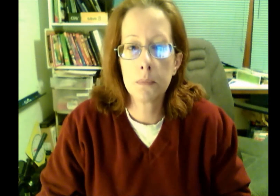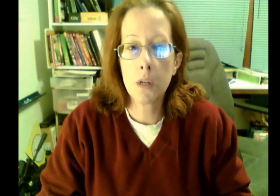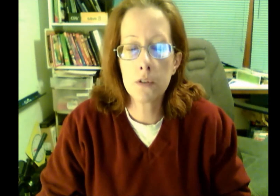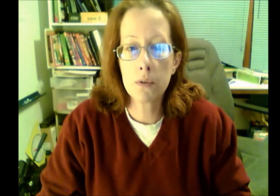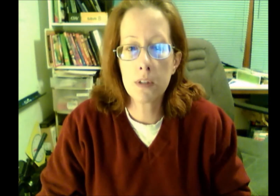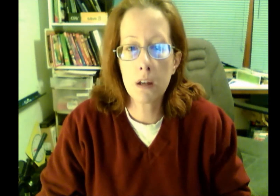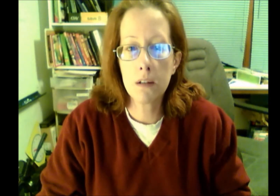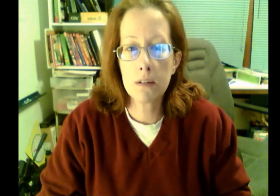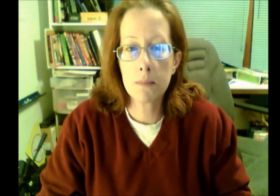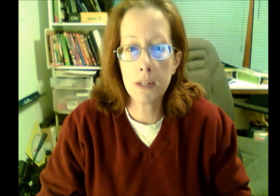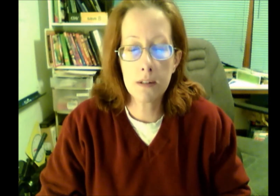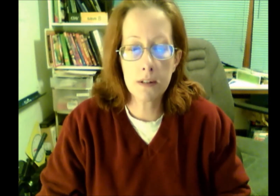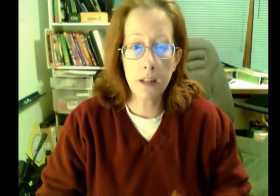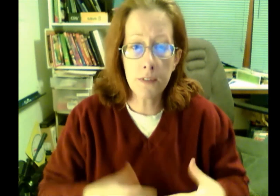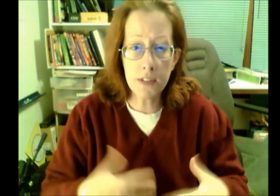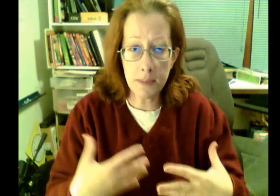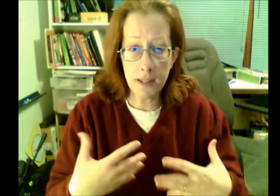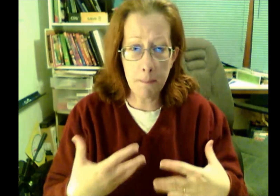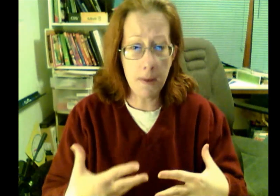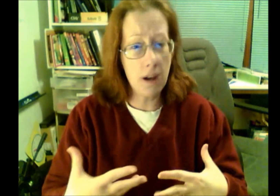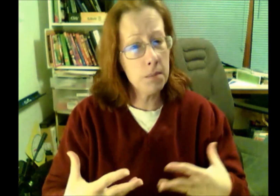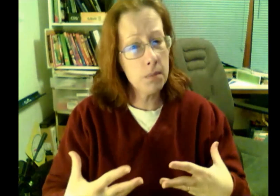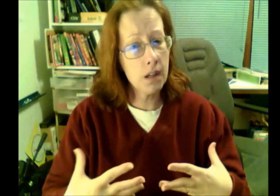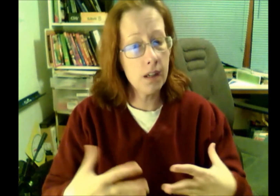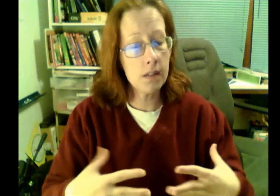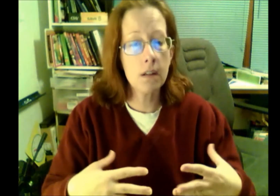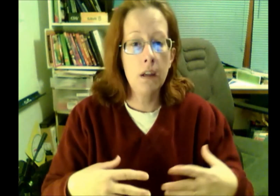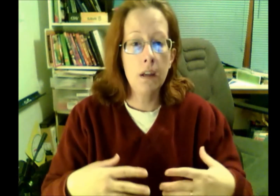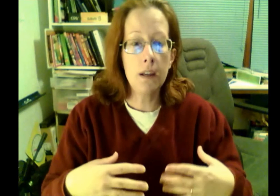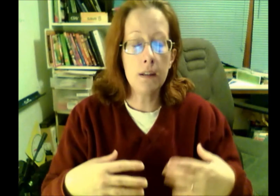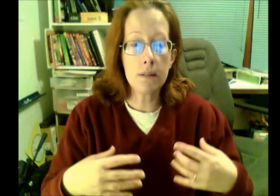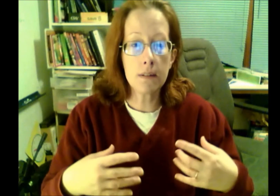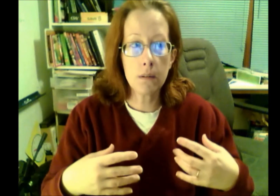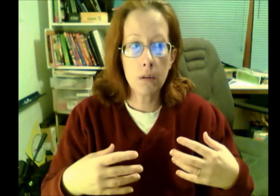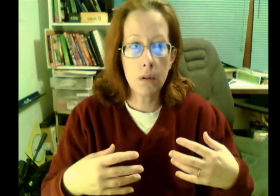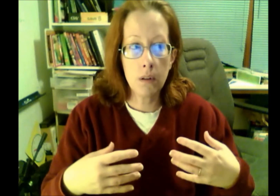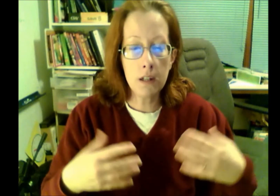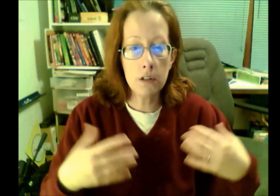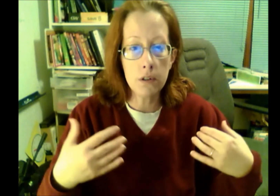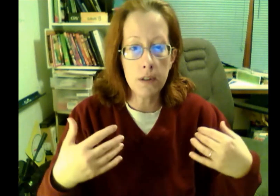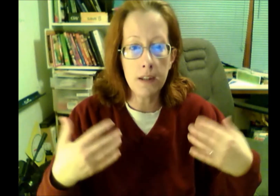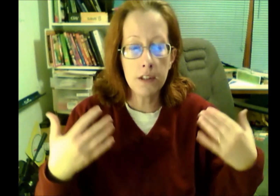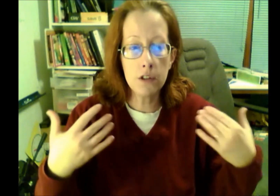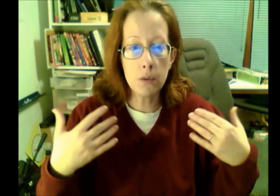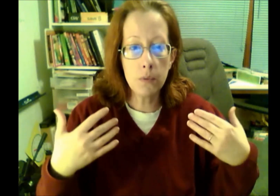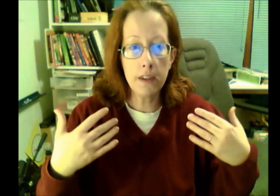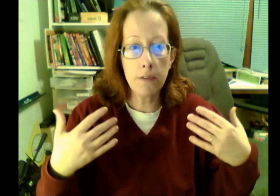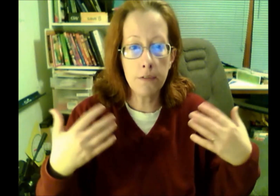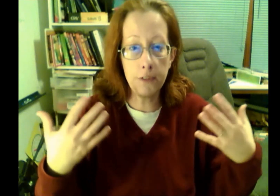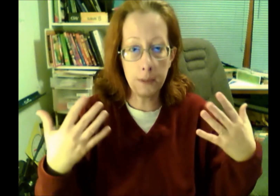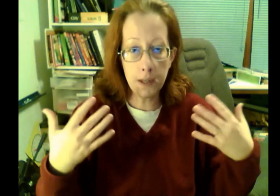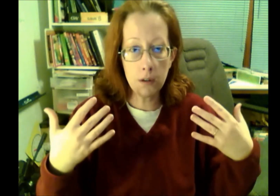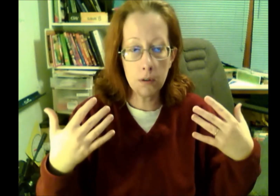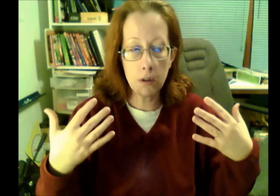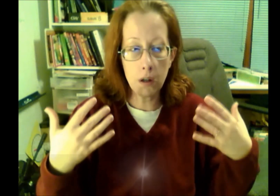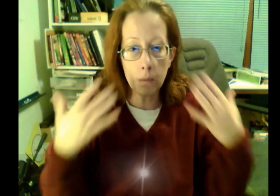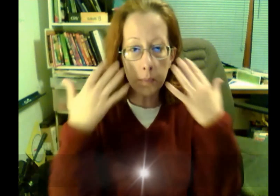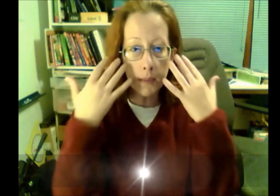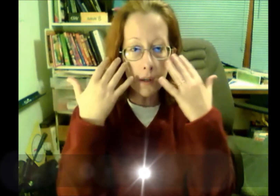Also signs, because a lot of it's like mime, I guess, is anything to do with like female would be